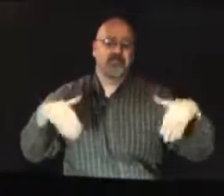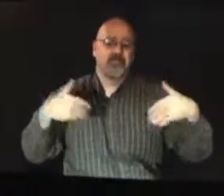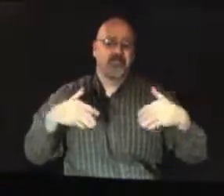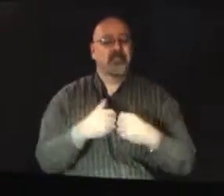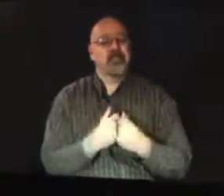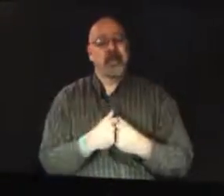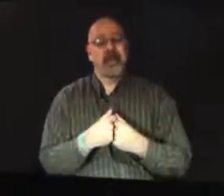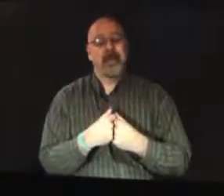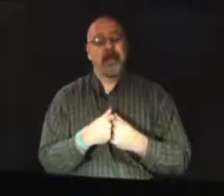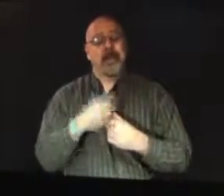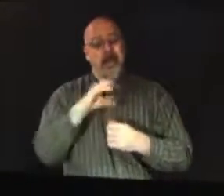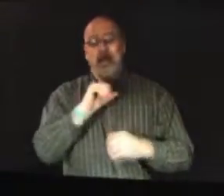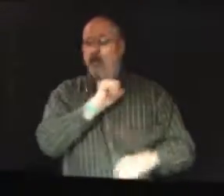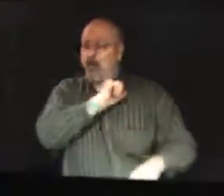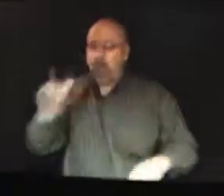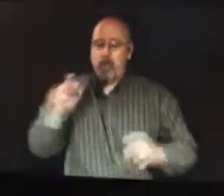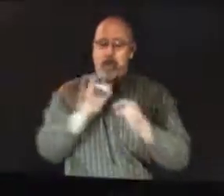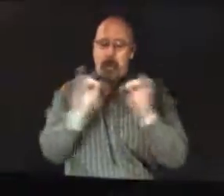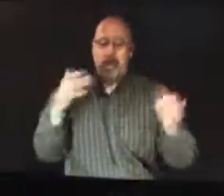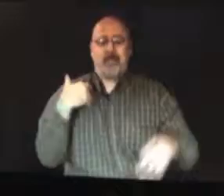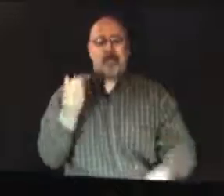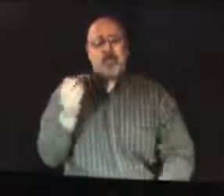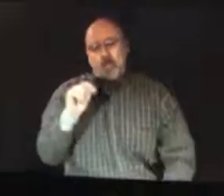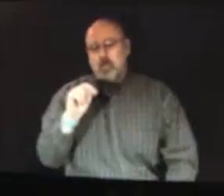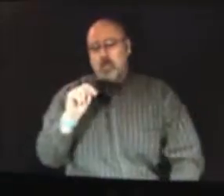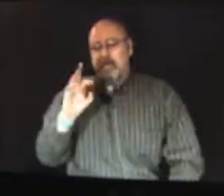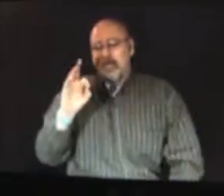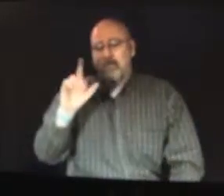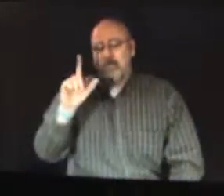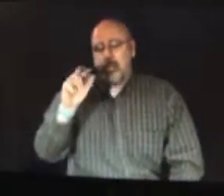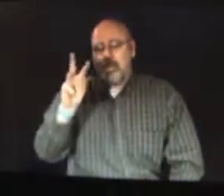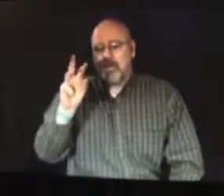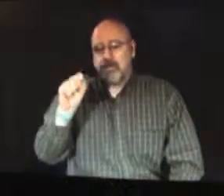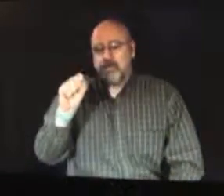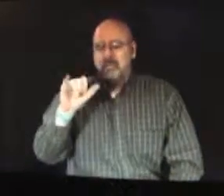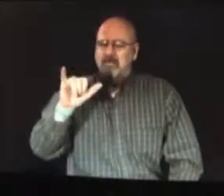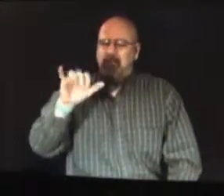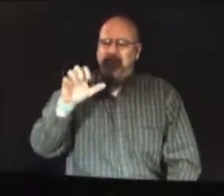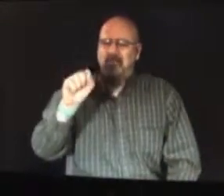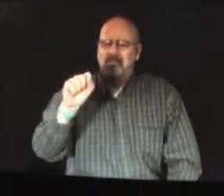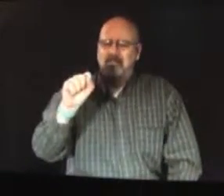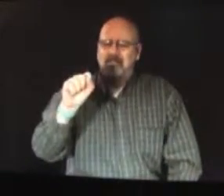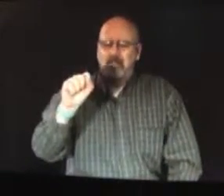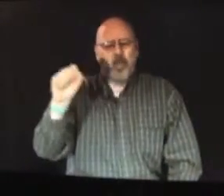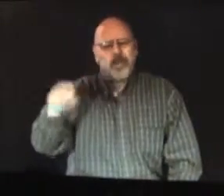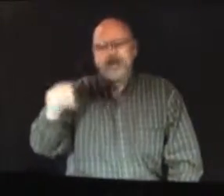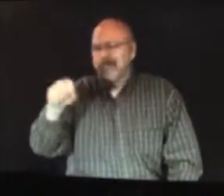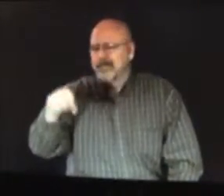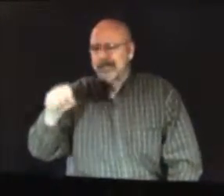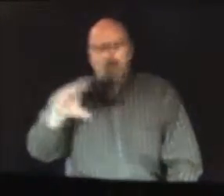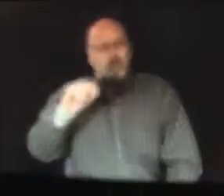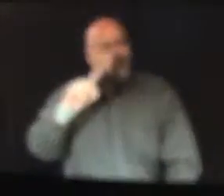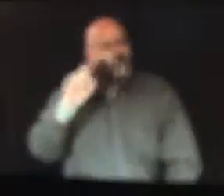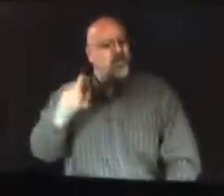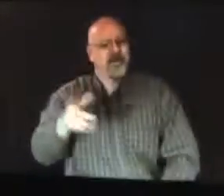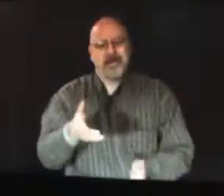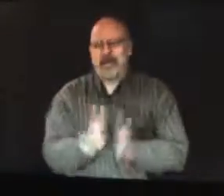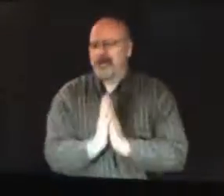All languages is just wonderful. Should never treat them differently. Do languages have their flaws?